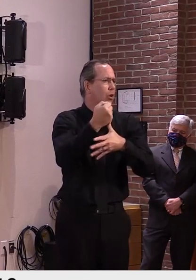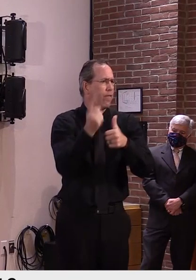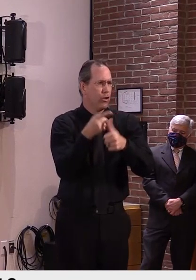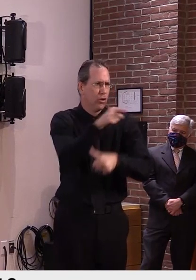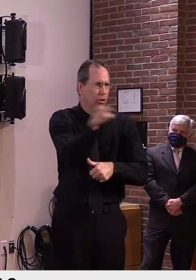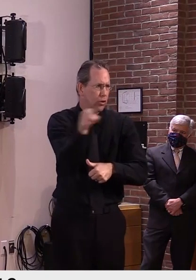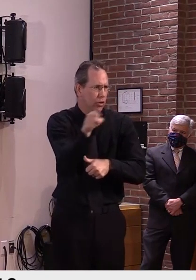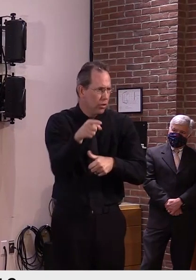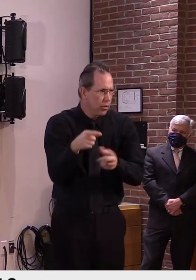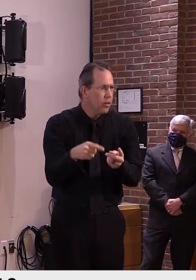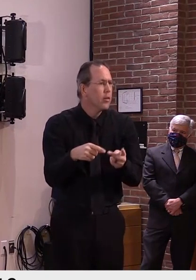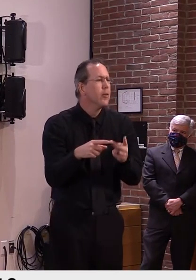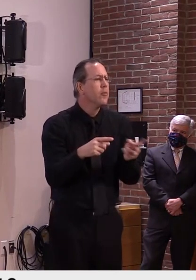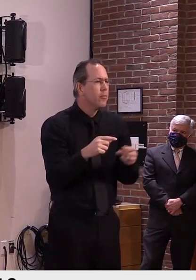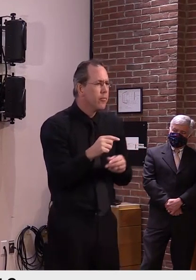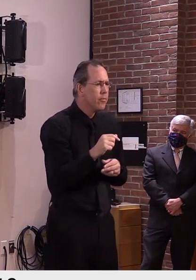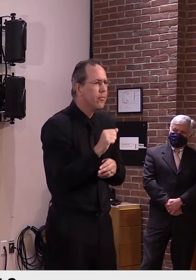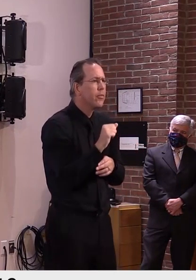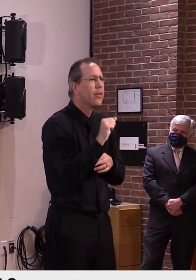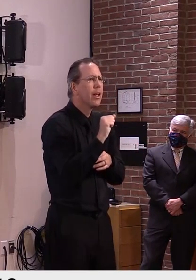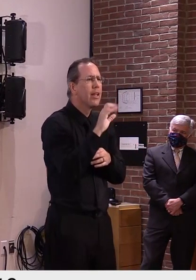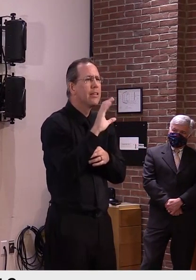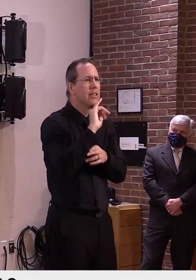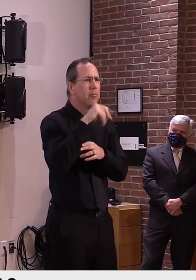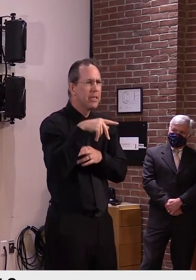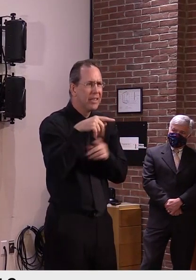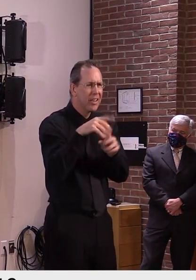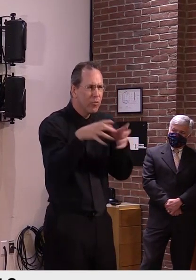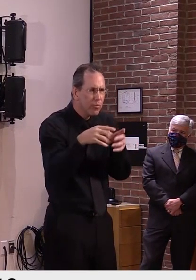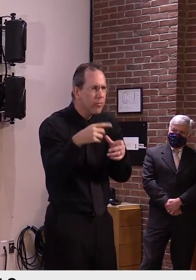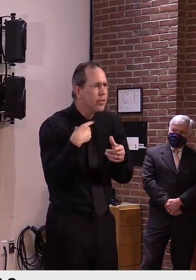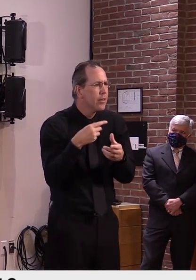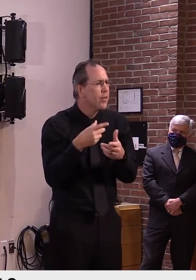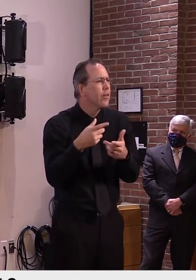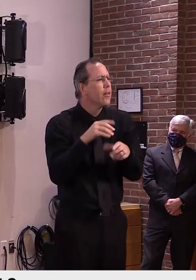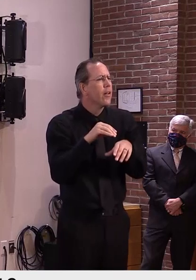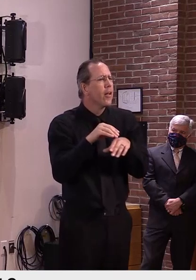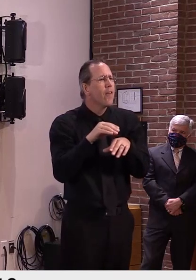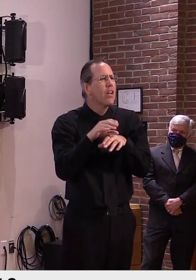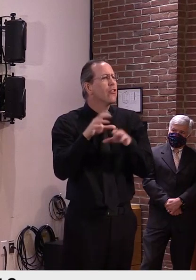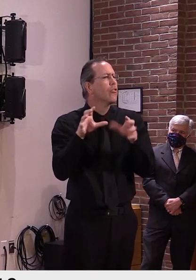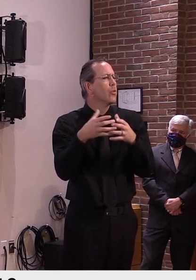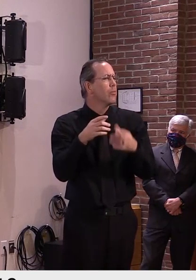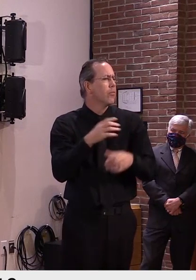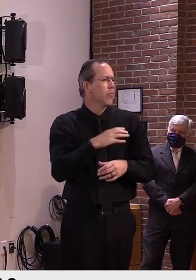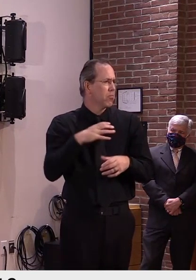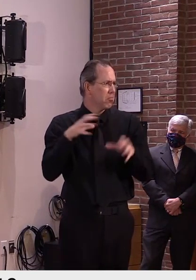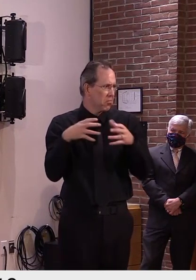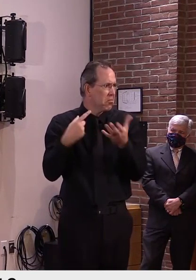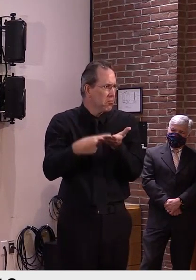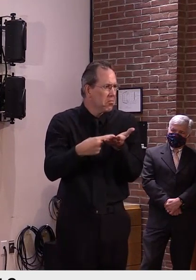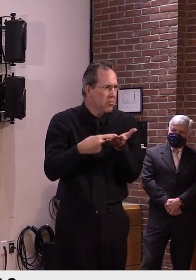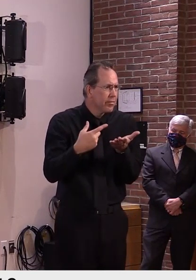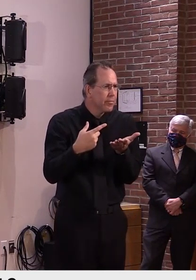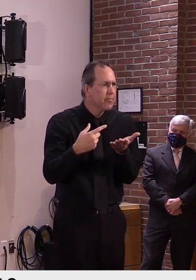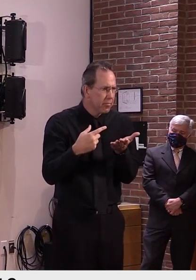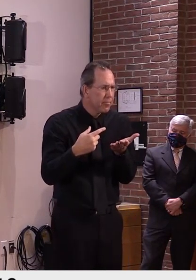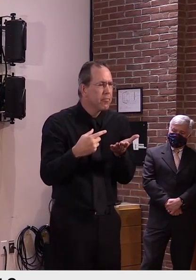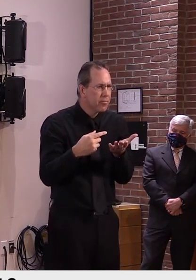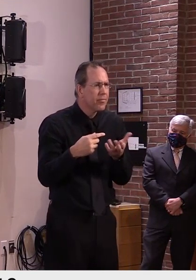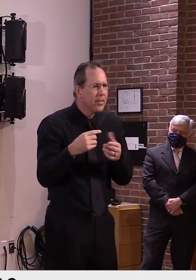is the advisory panel on immunizations that the CDC has. And it'll be early to